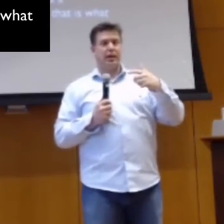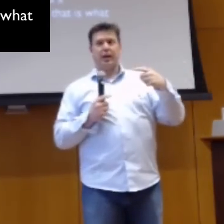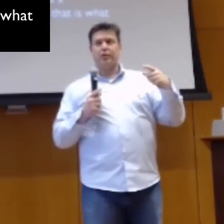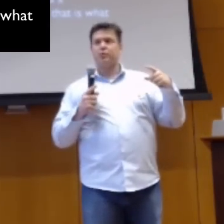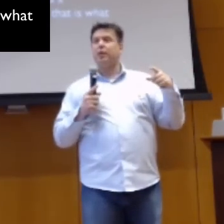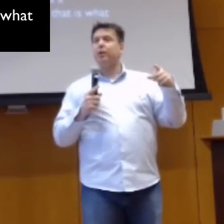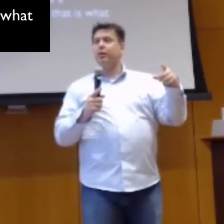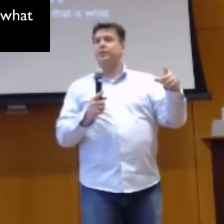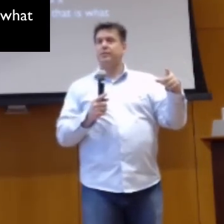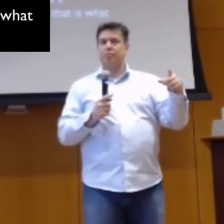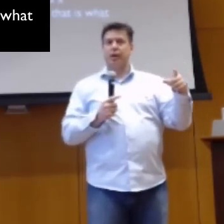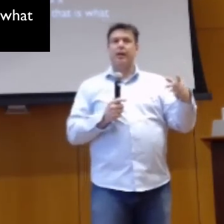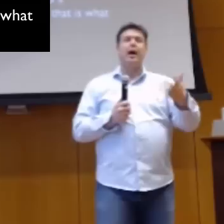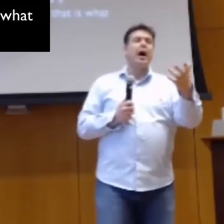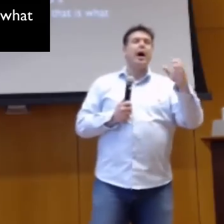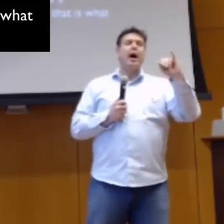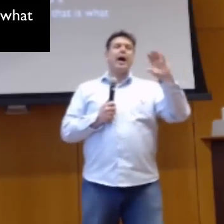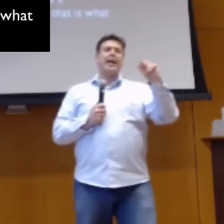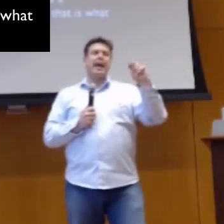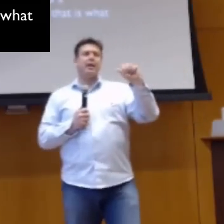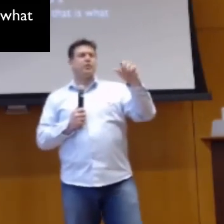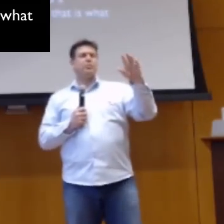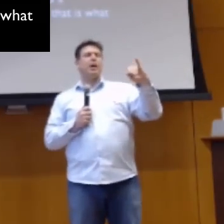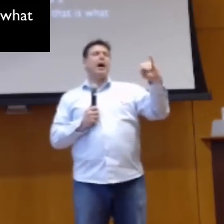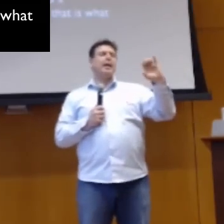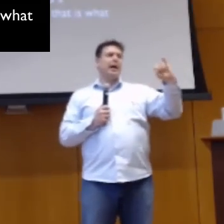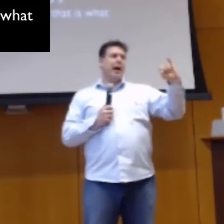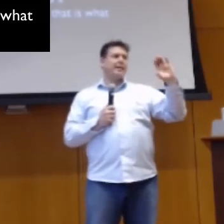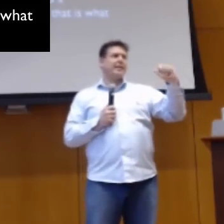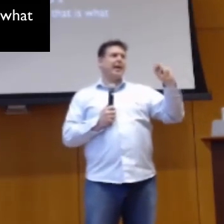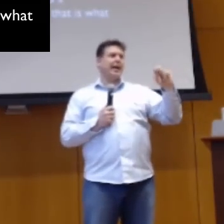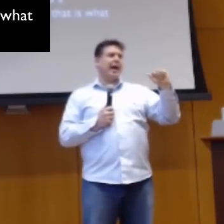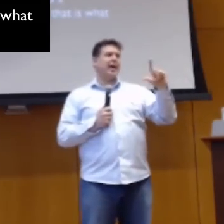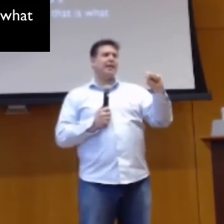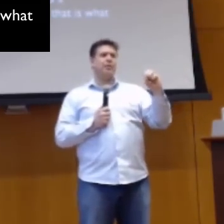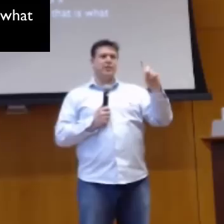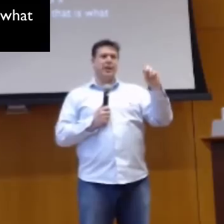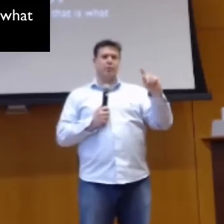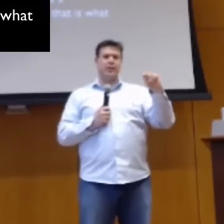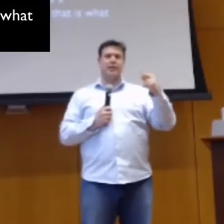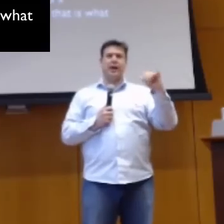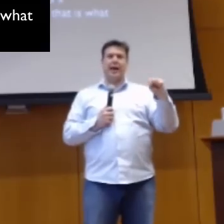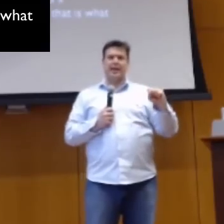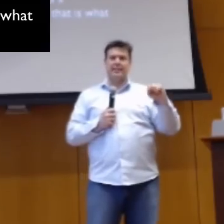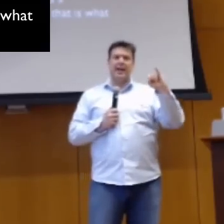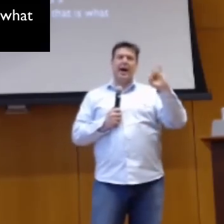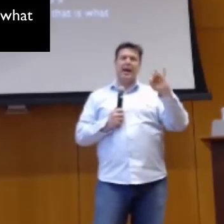using a parallel system, I can, oh, excuse me, I-C-A-N-A-L-S-O-D-O-T-H-I-S-I